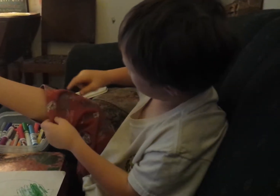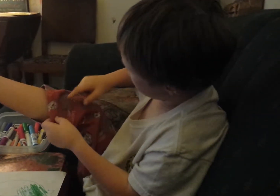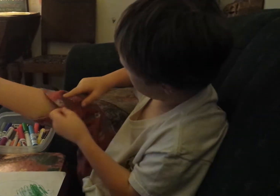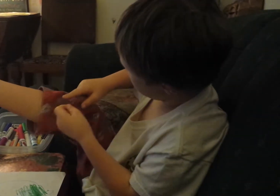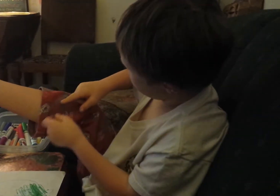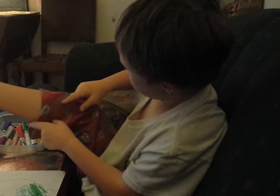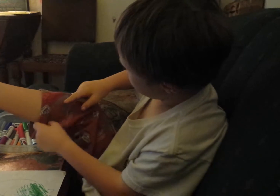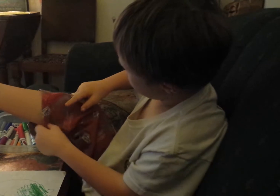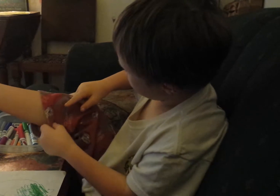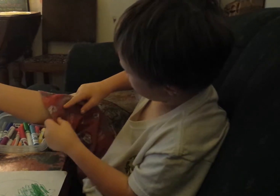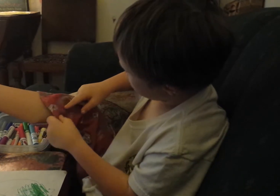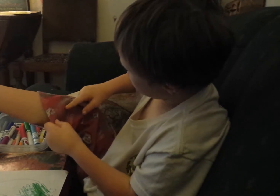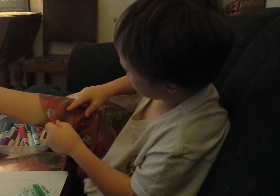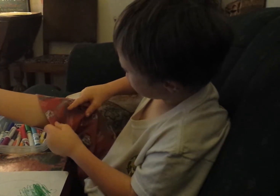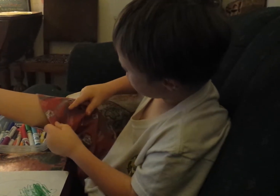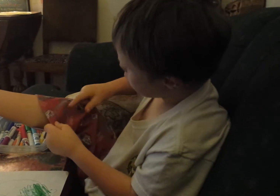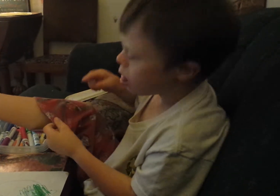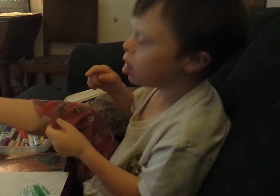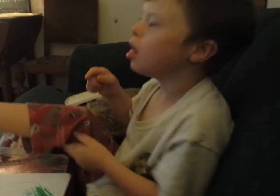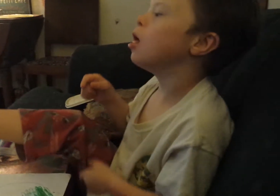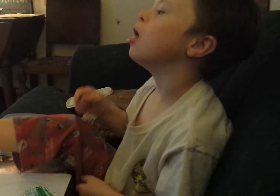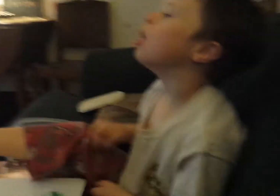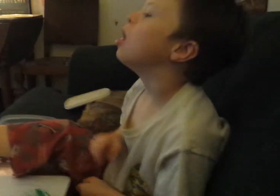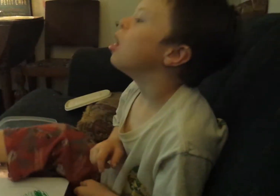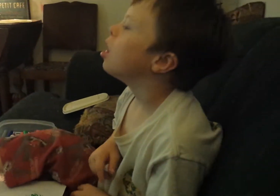He says black! I hold you!